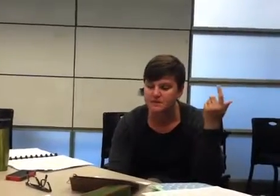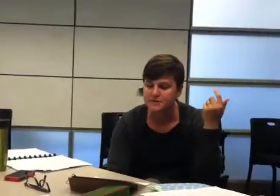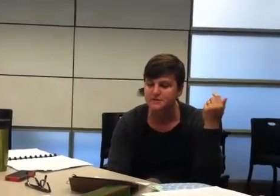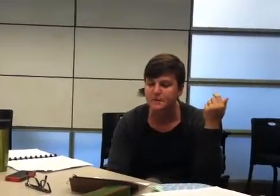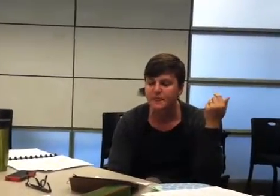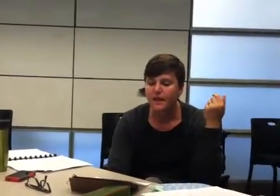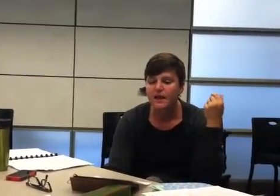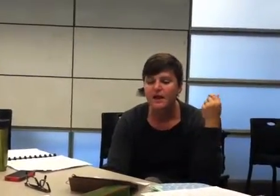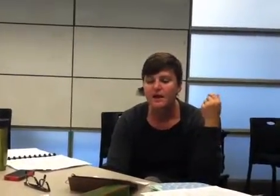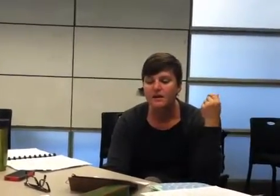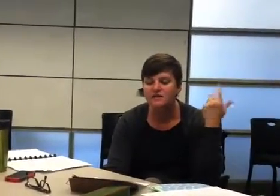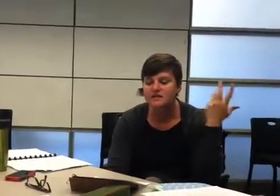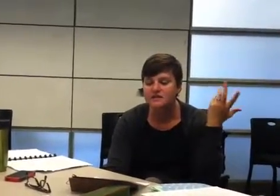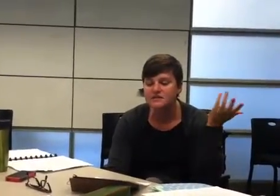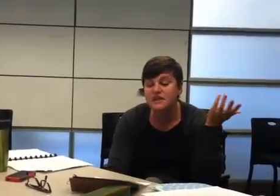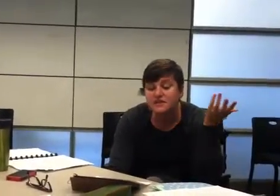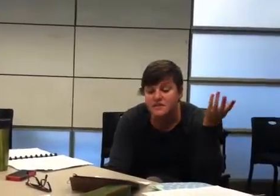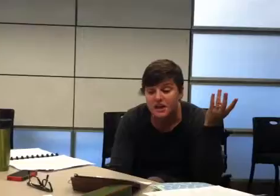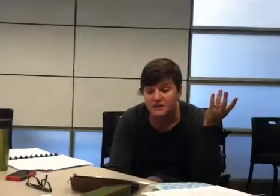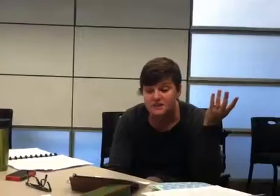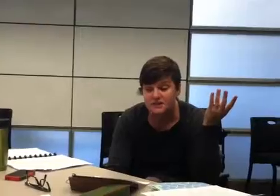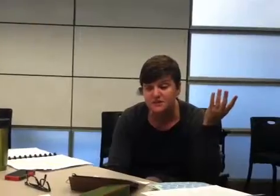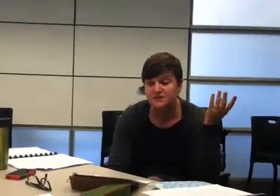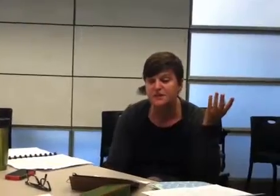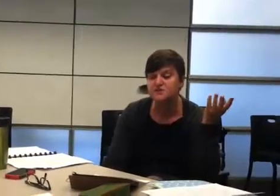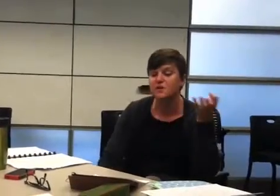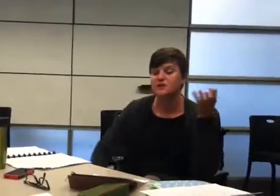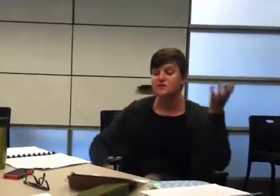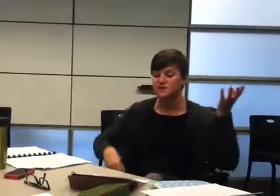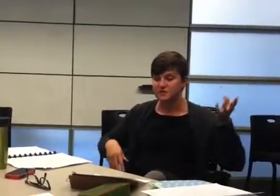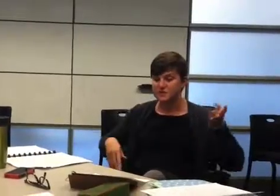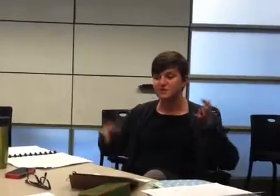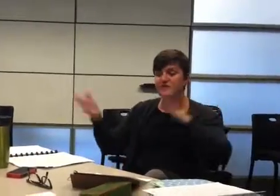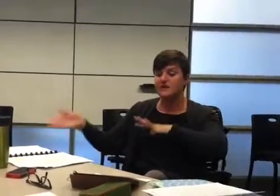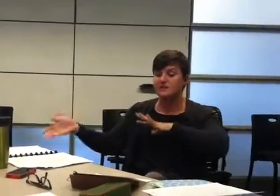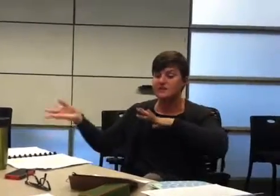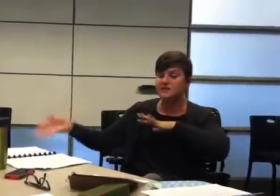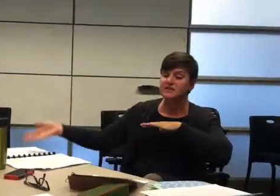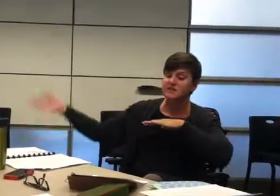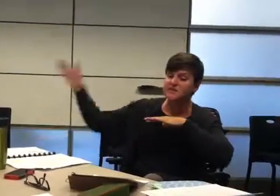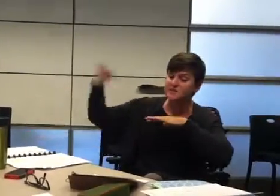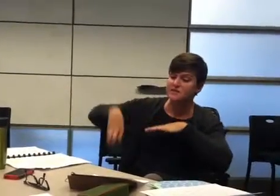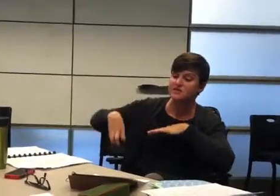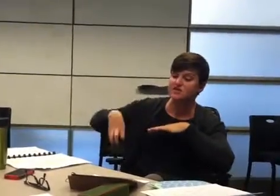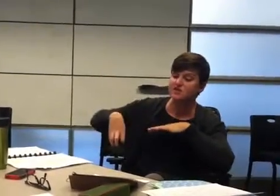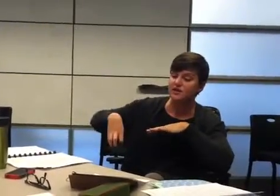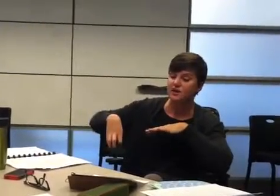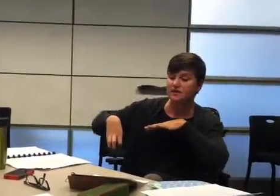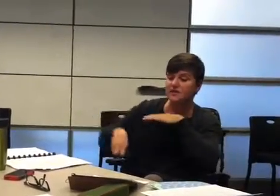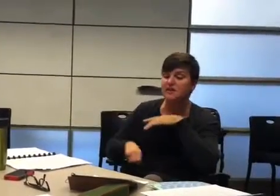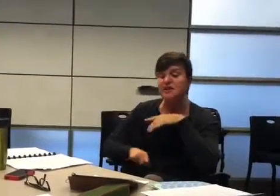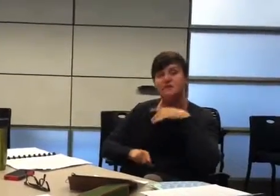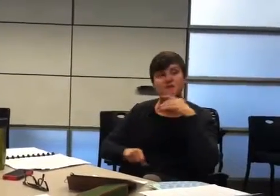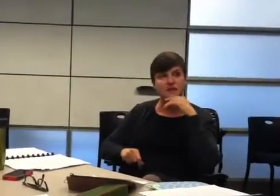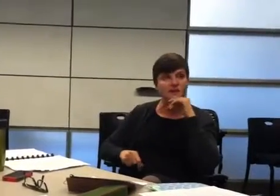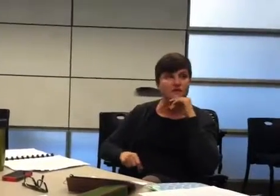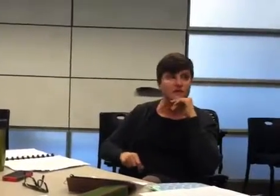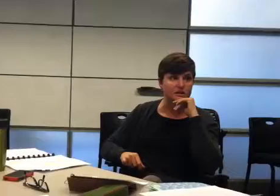system. And list the stereotypes that David Foster Wallace refers to, then list details he uses as shorthand to indicate those